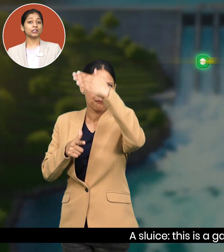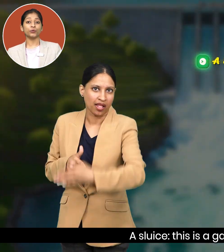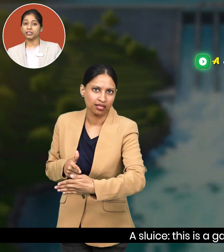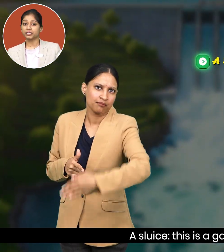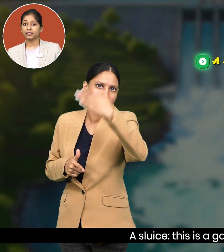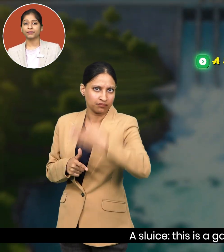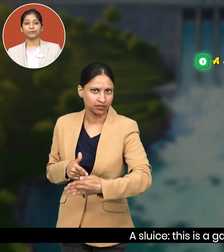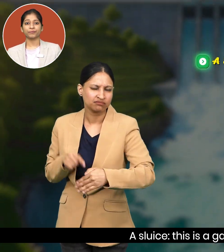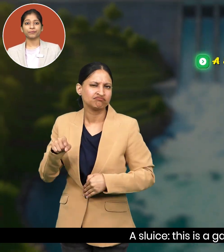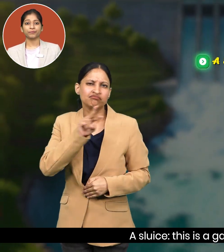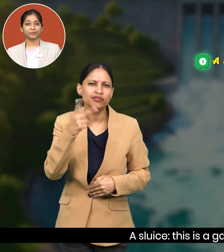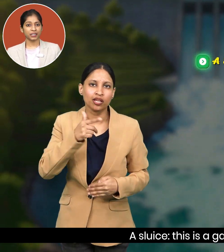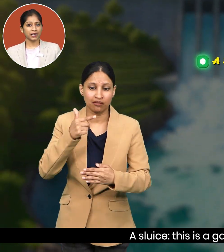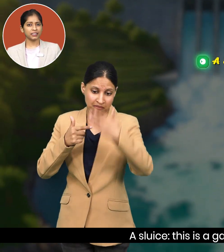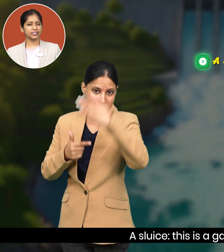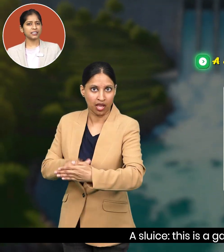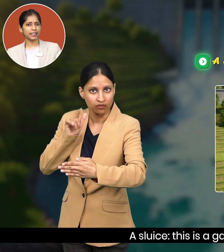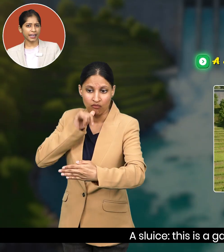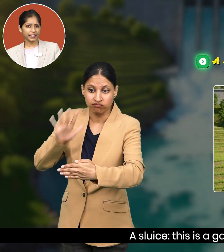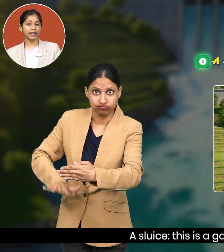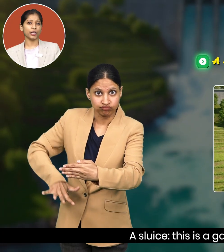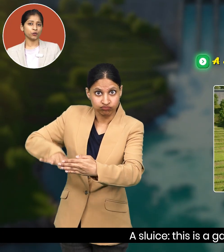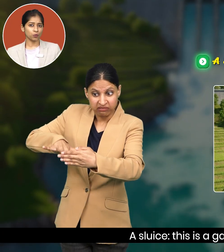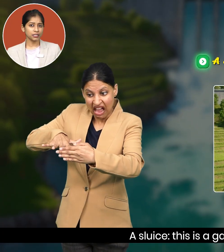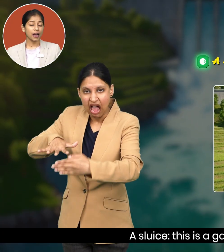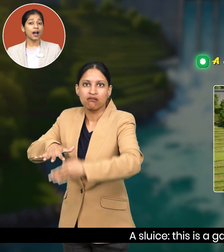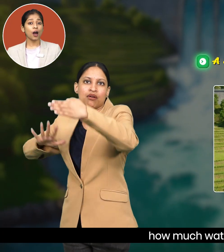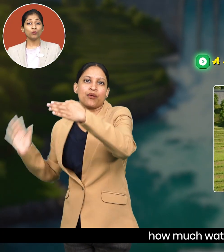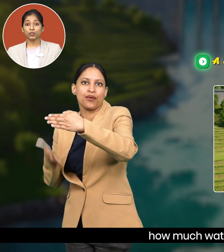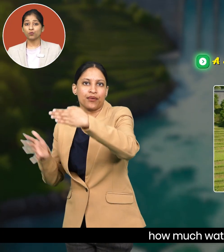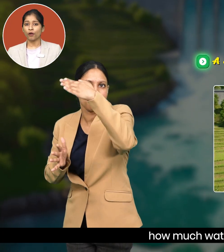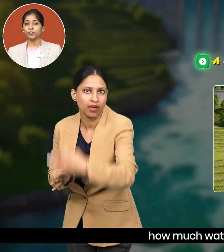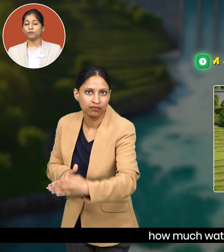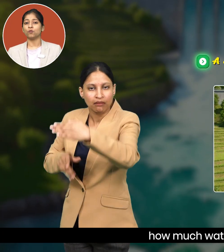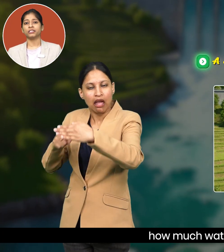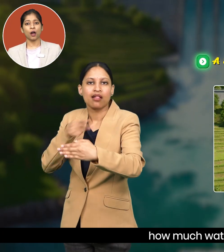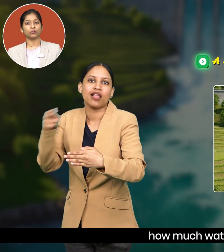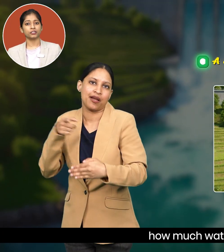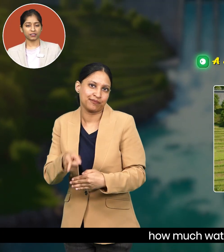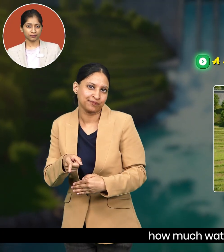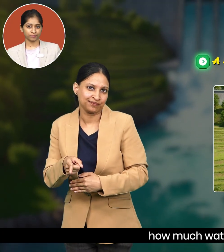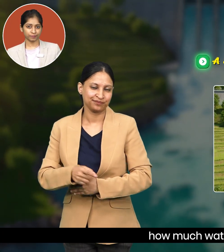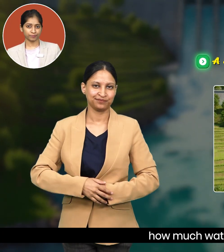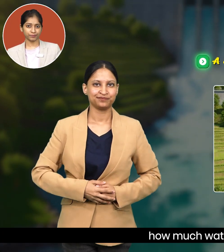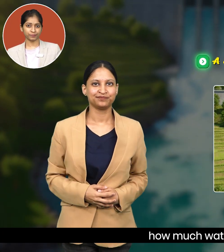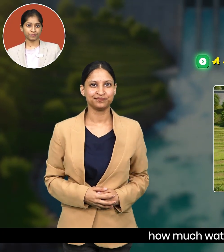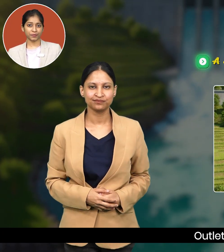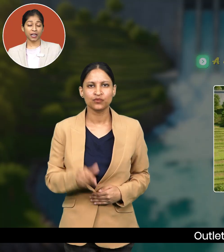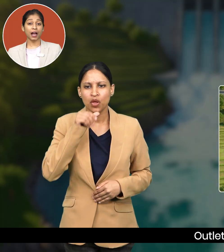A sluice. This is a gate that controls how much water flows out.